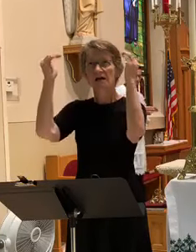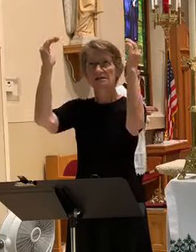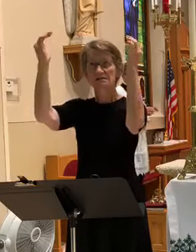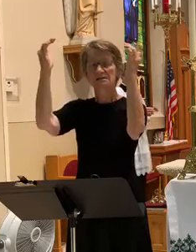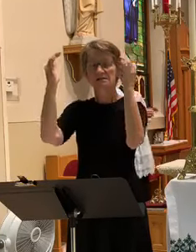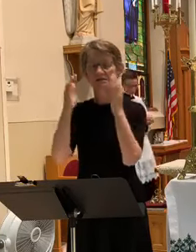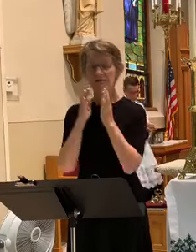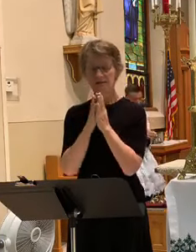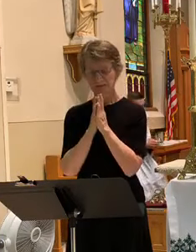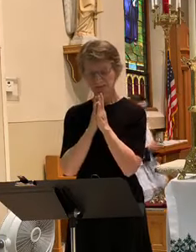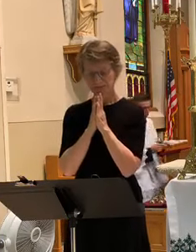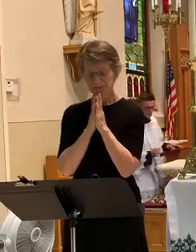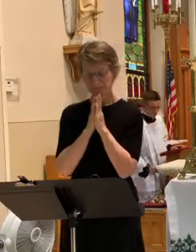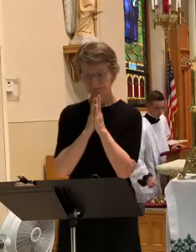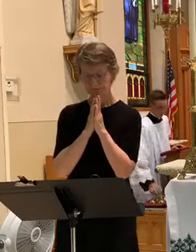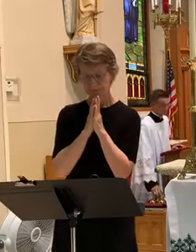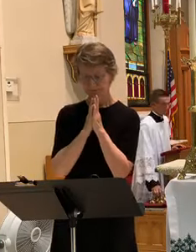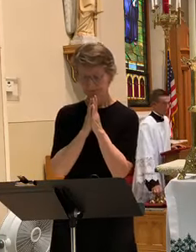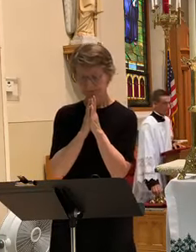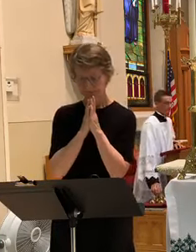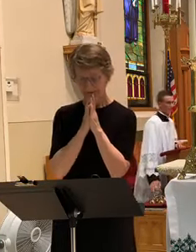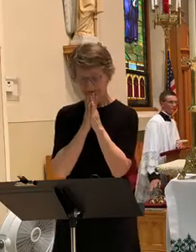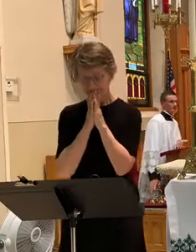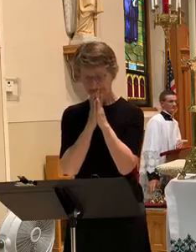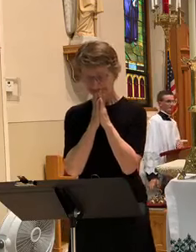the highest.